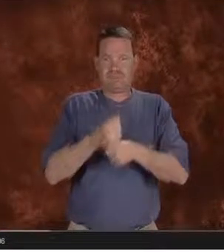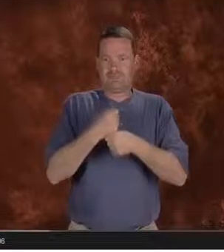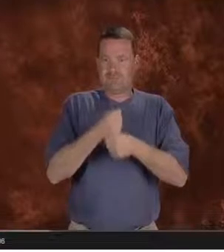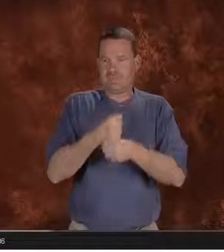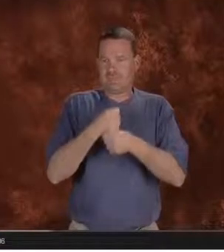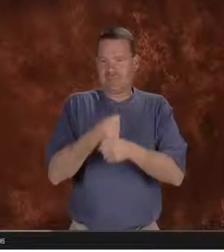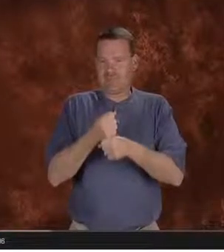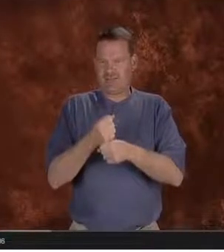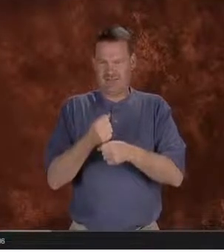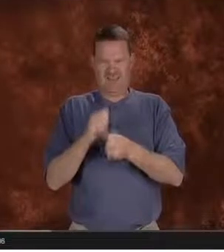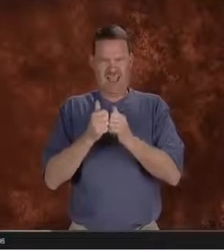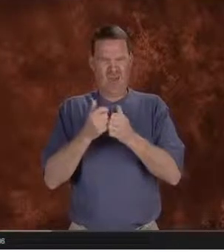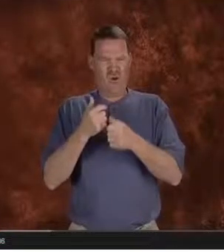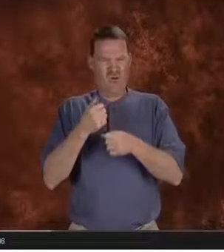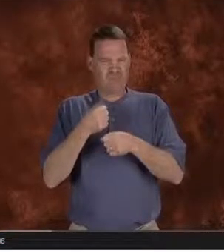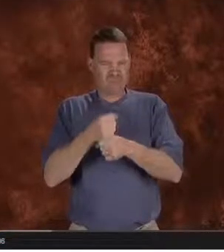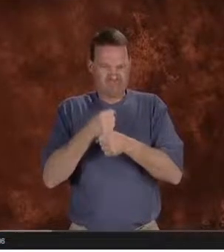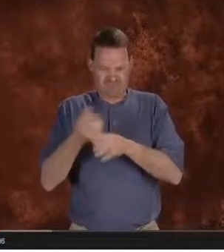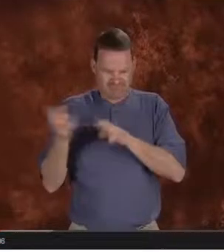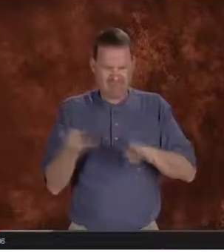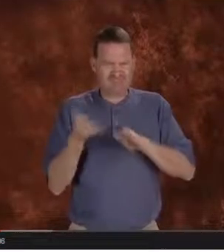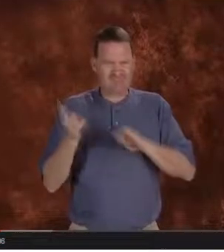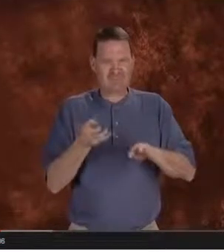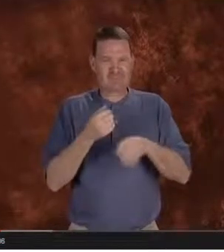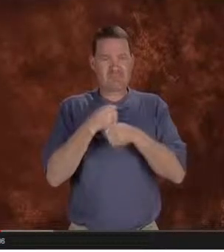you'll see that that's how the plant makes its food.